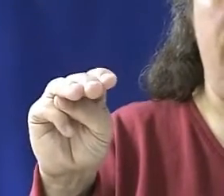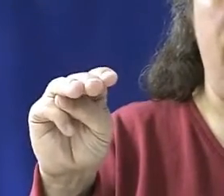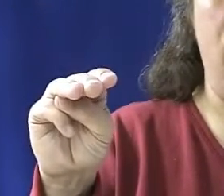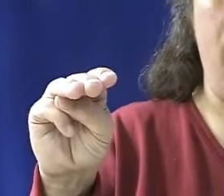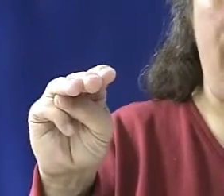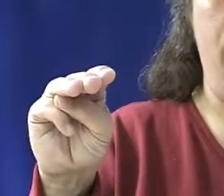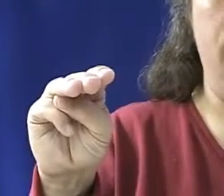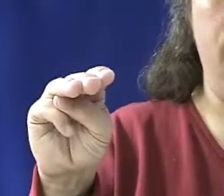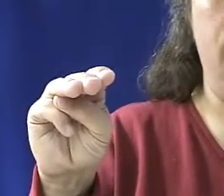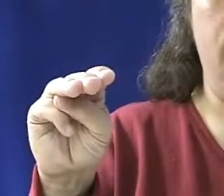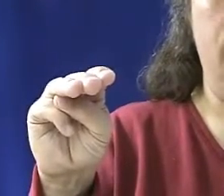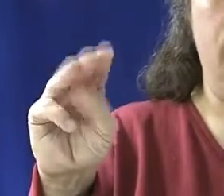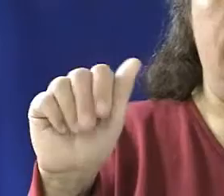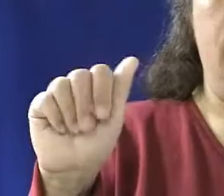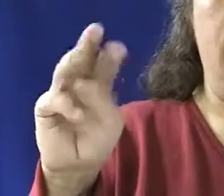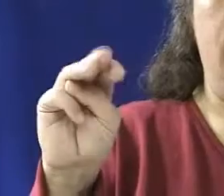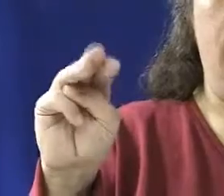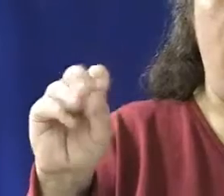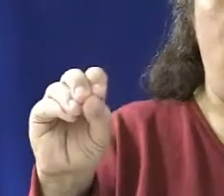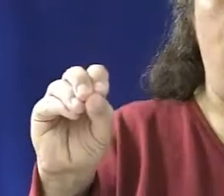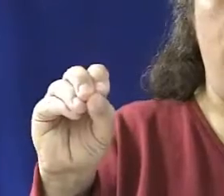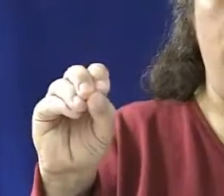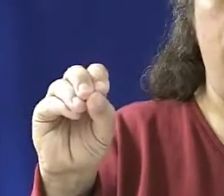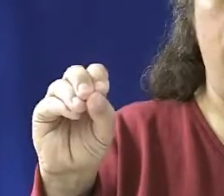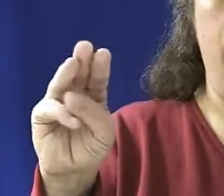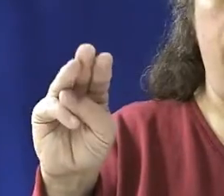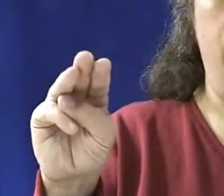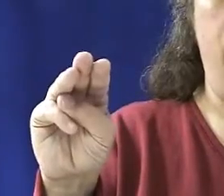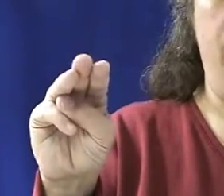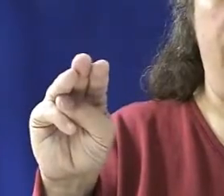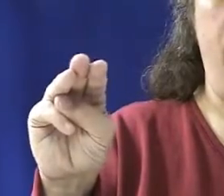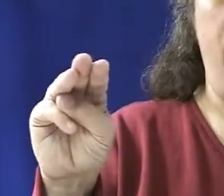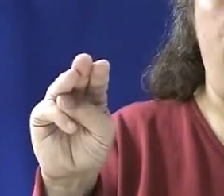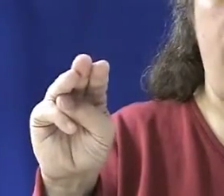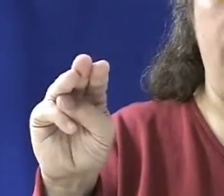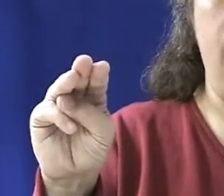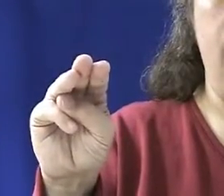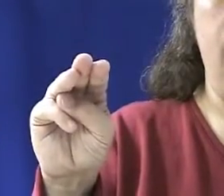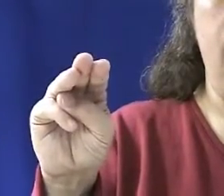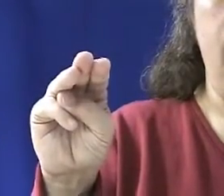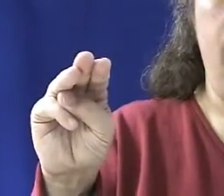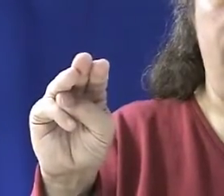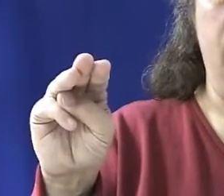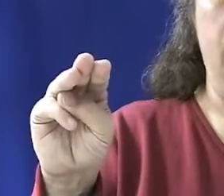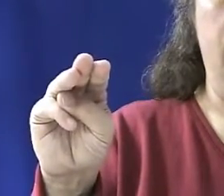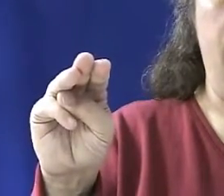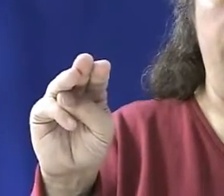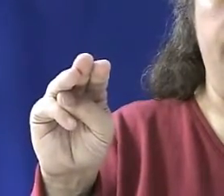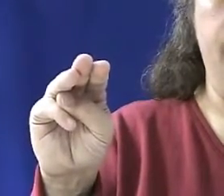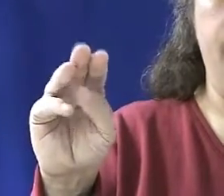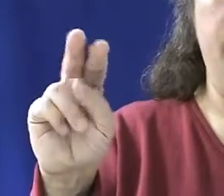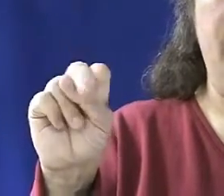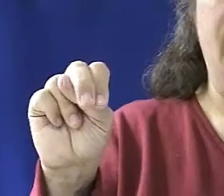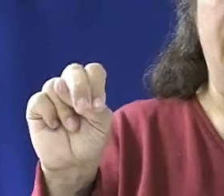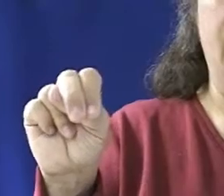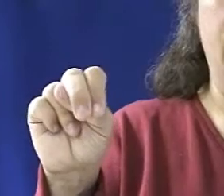sticking straight out. Ammo, with M this way. It's still an M.